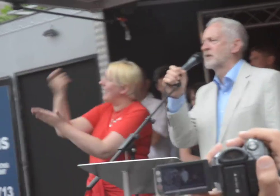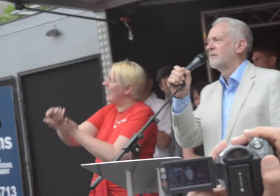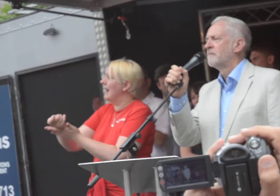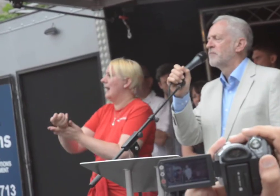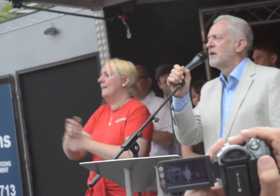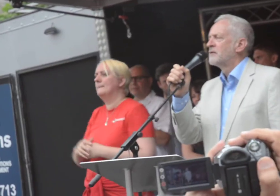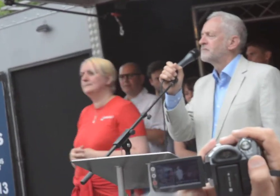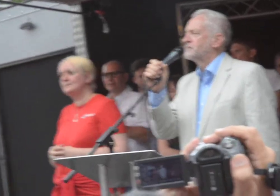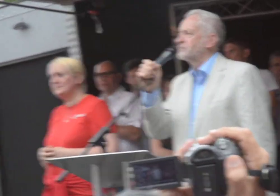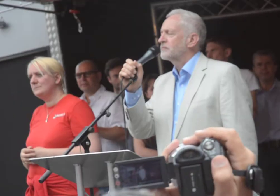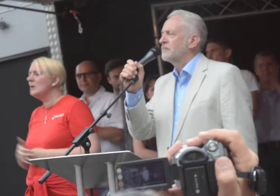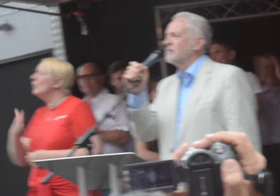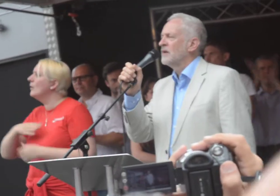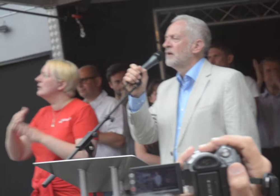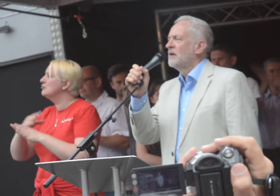Act.